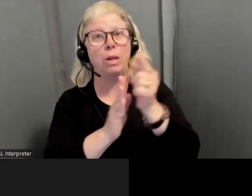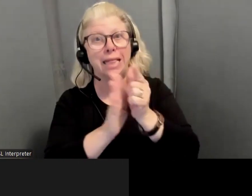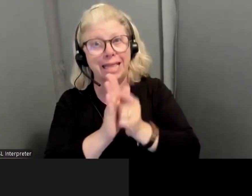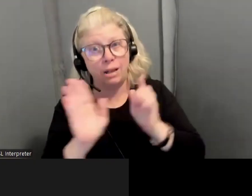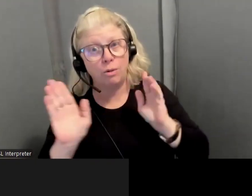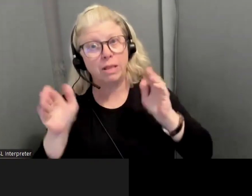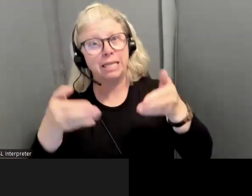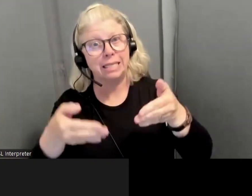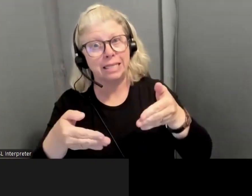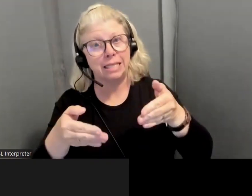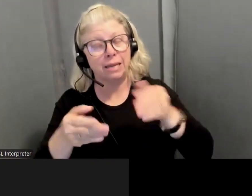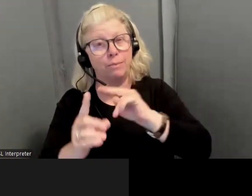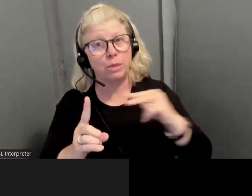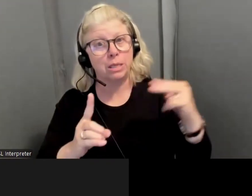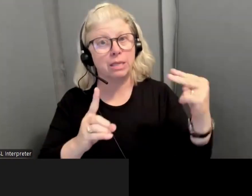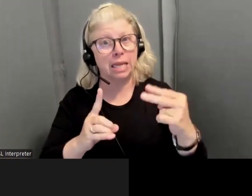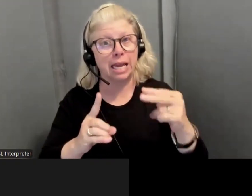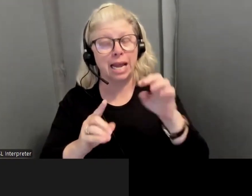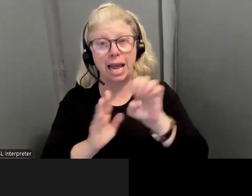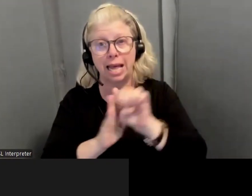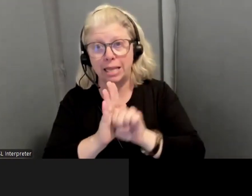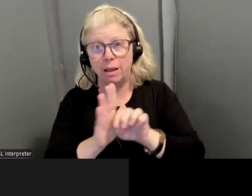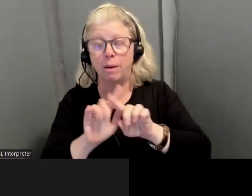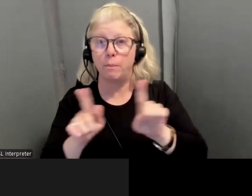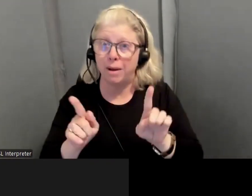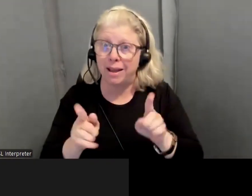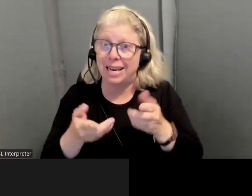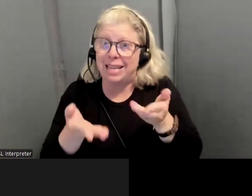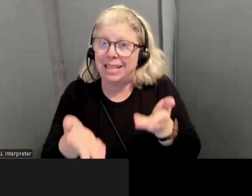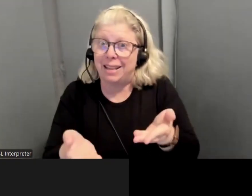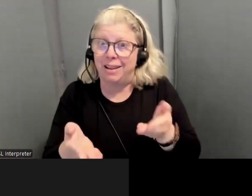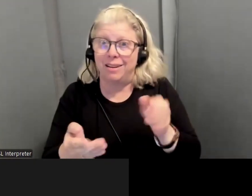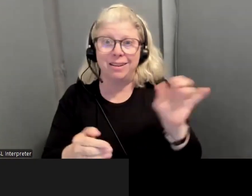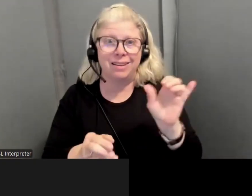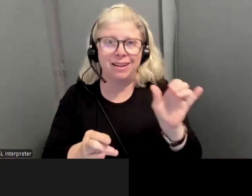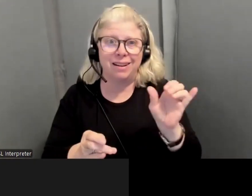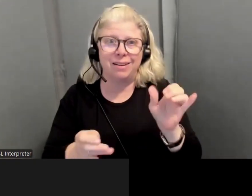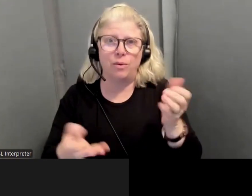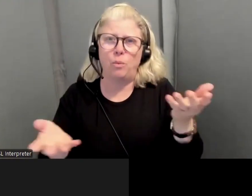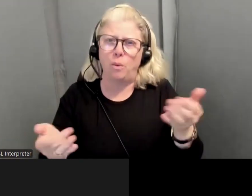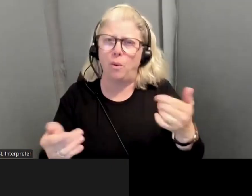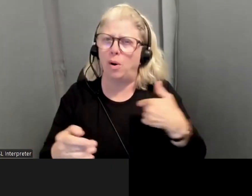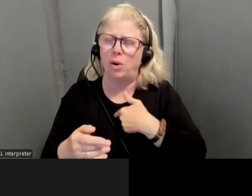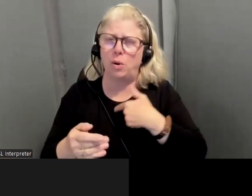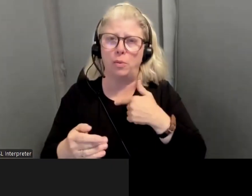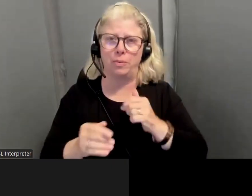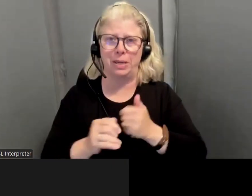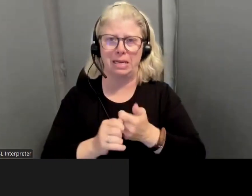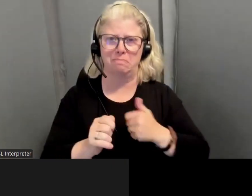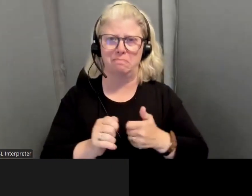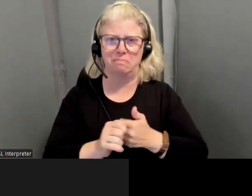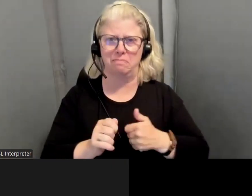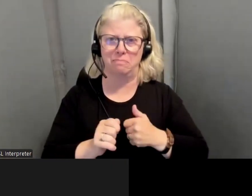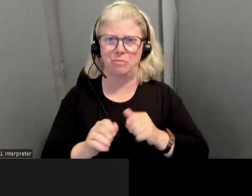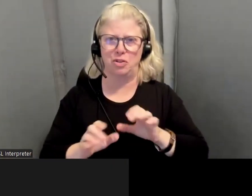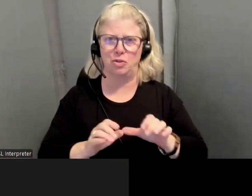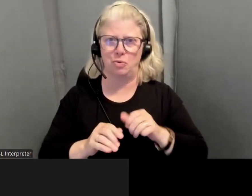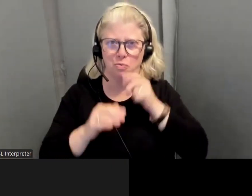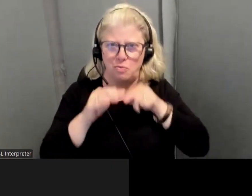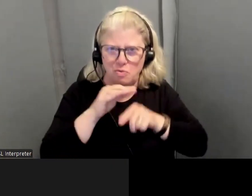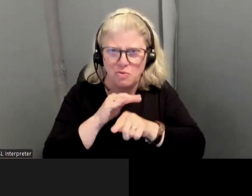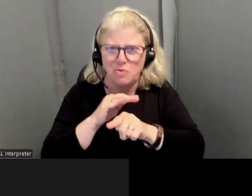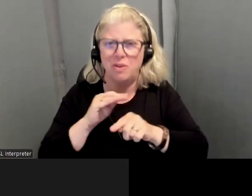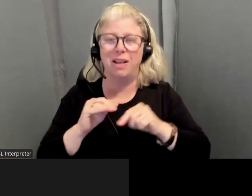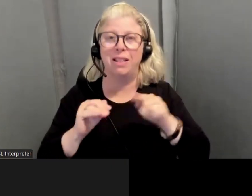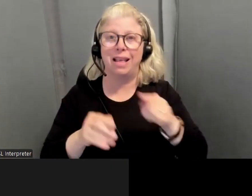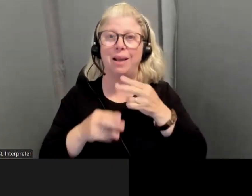legalistic perspective of ethics. But even there, it's like, what can we get away with? And so they refer to